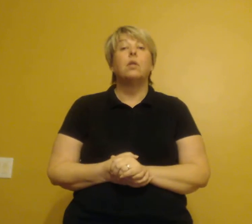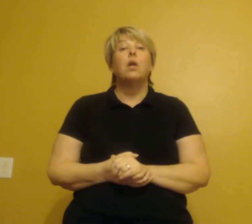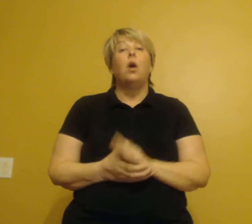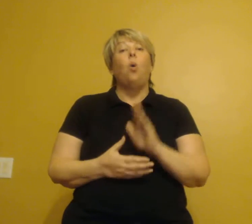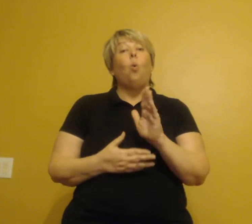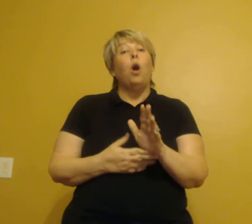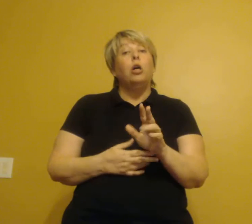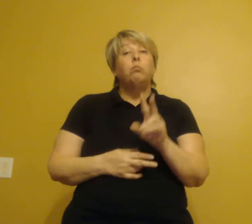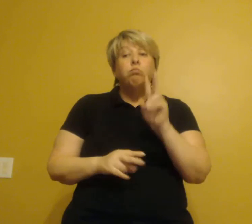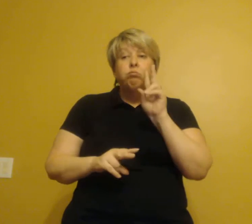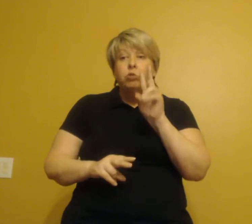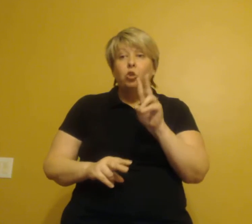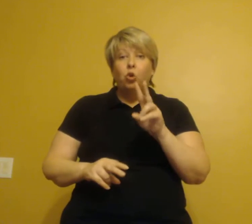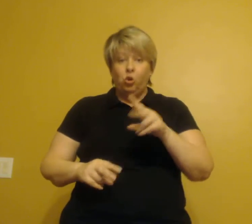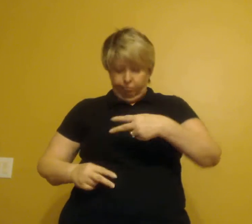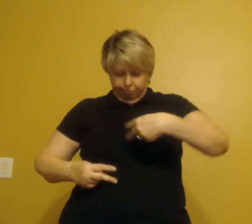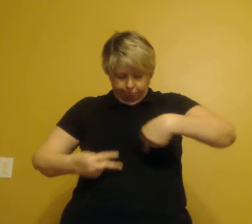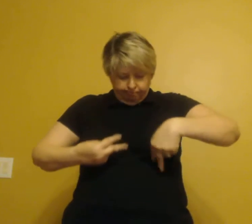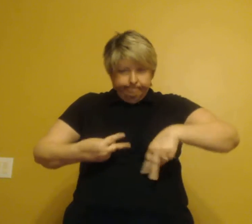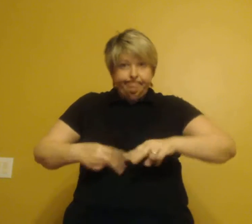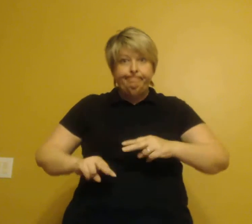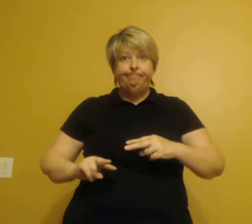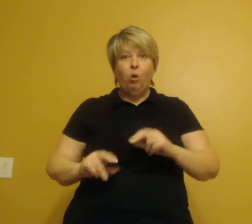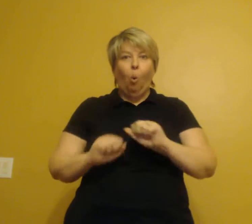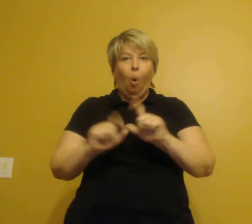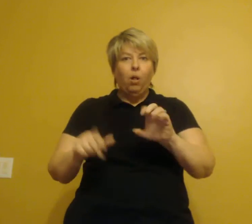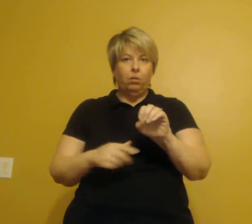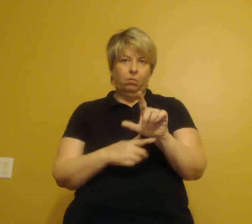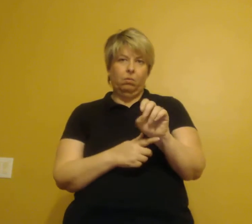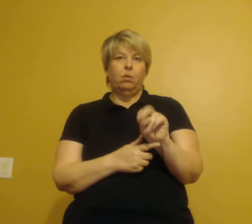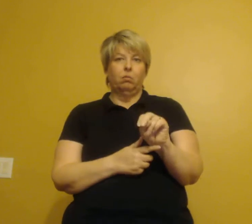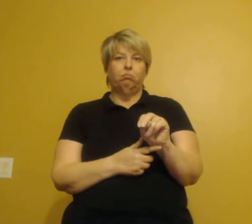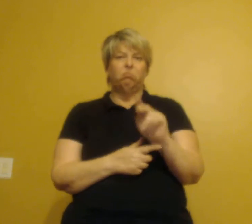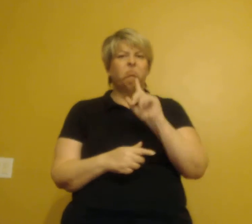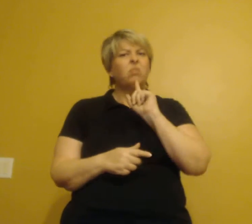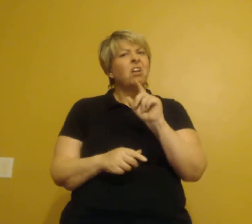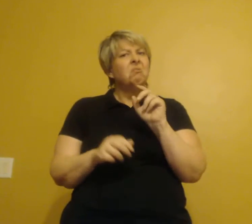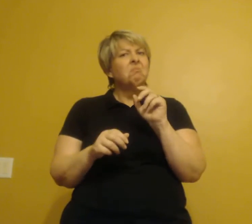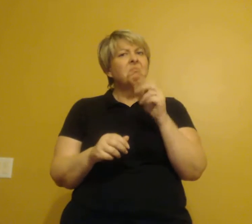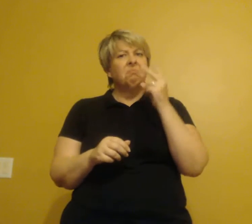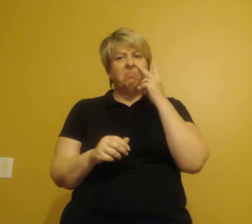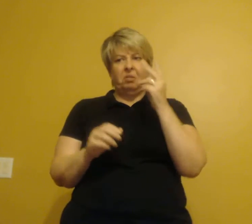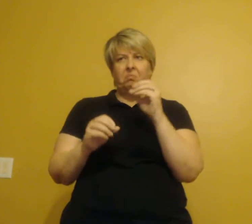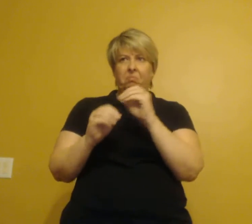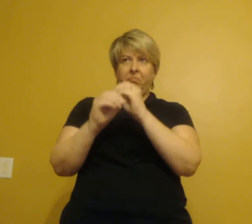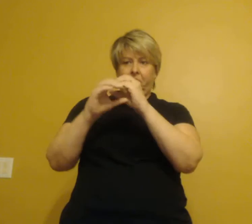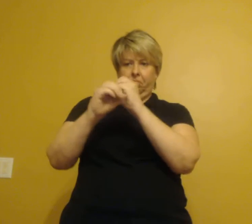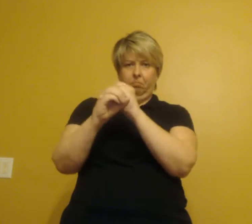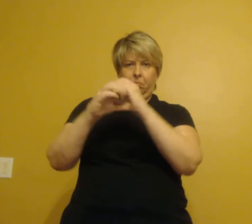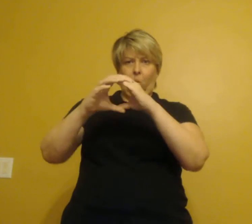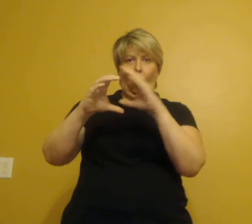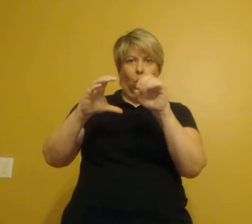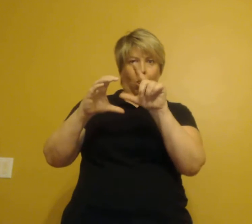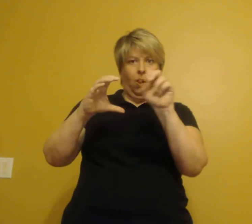look at every inch of the colon, and it's actually a visualization of the inside. If there are